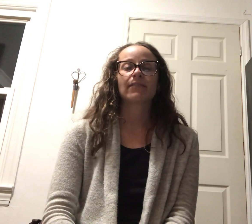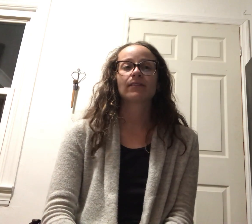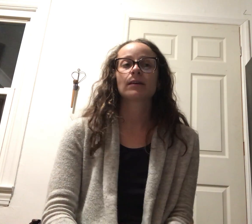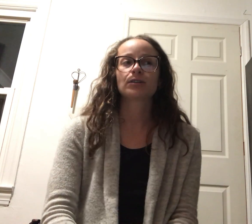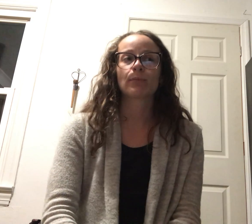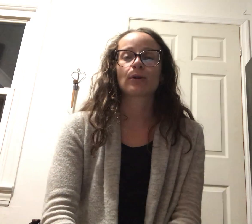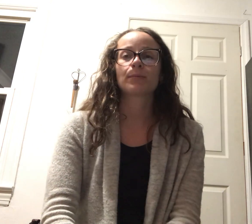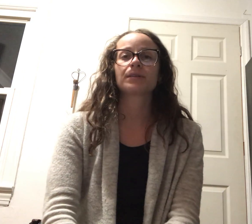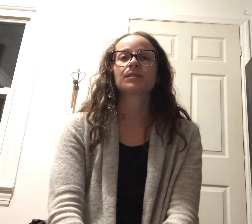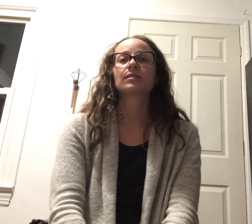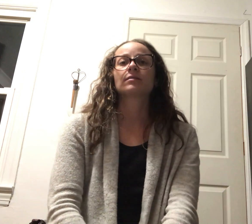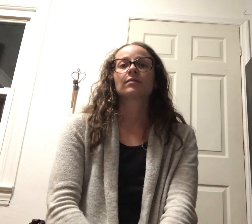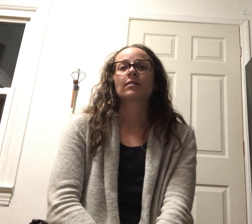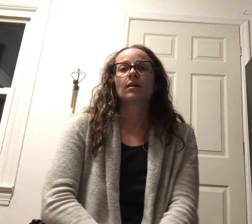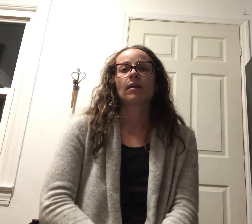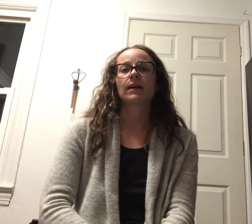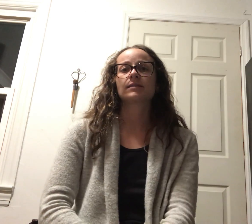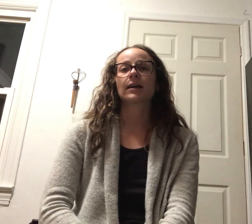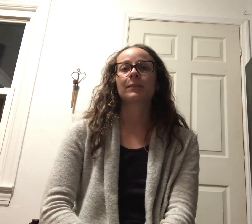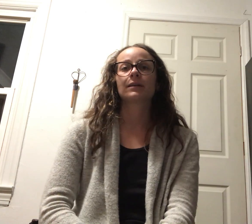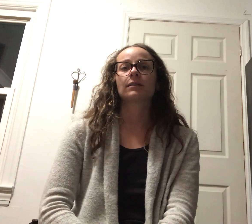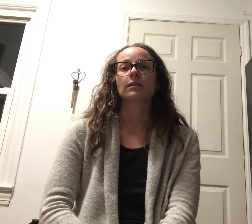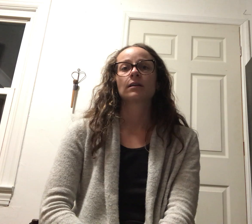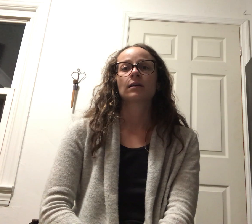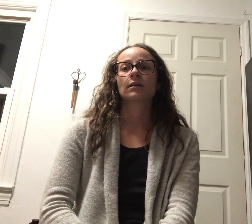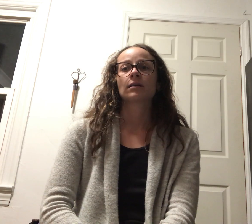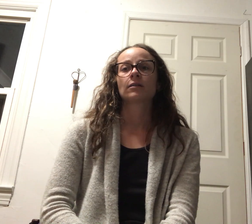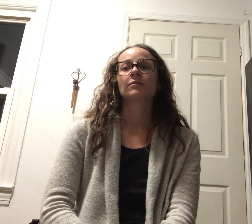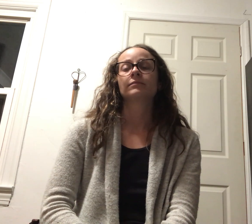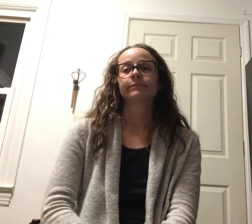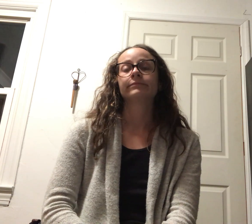The interpreter missed that segment.